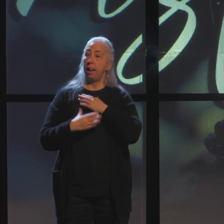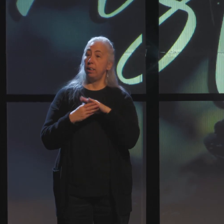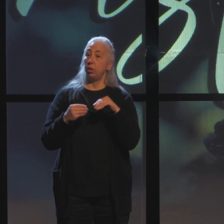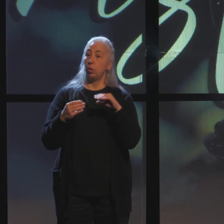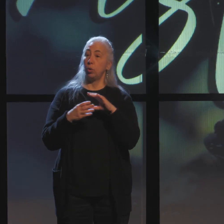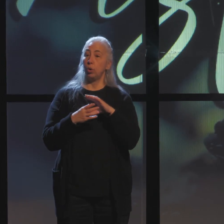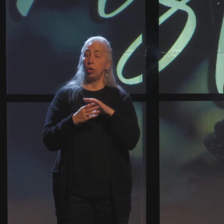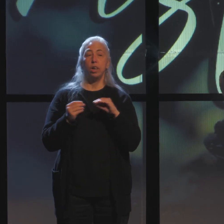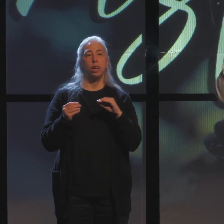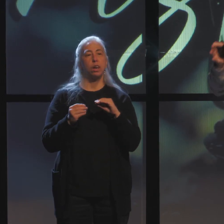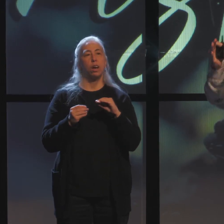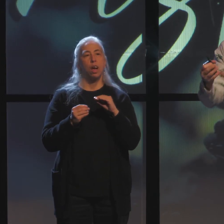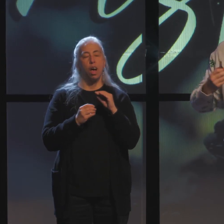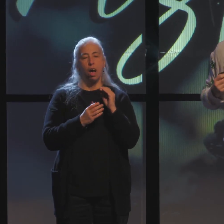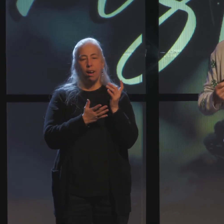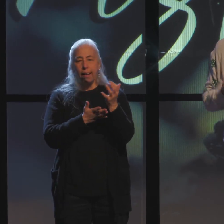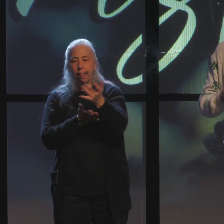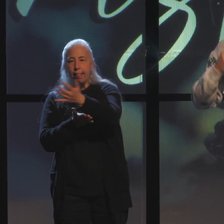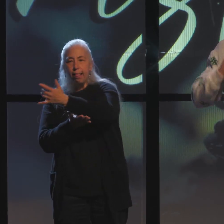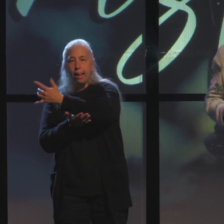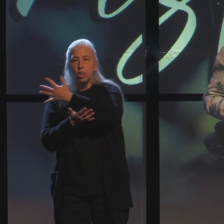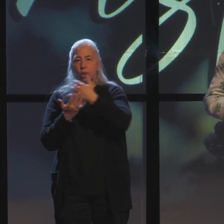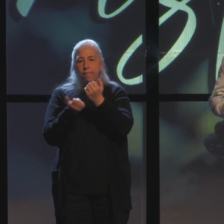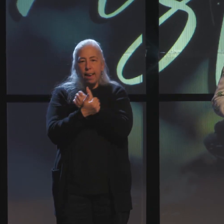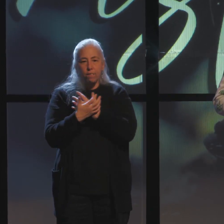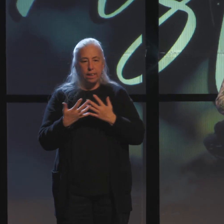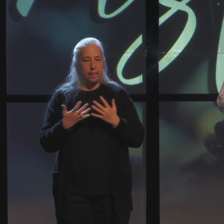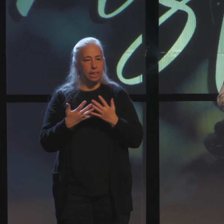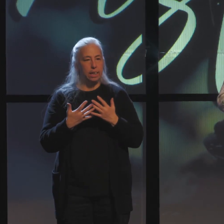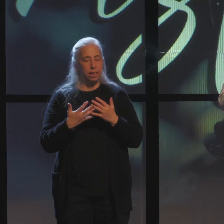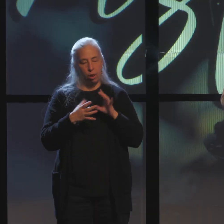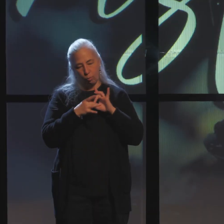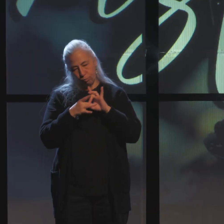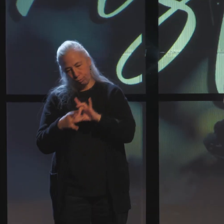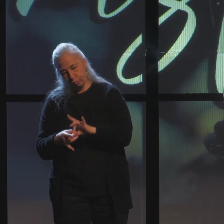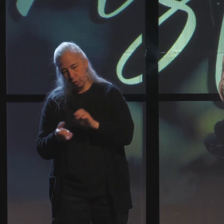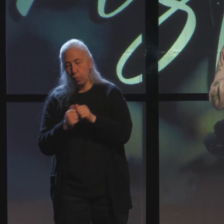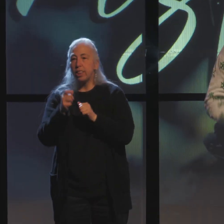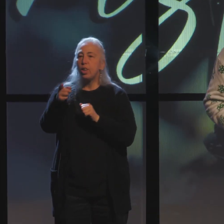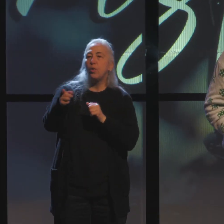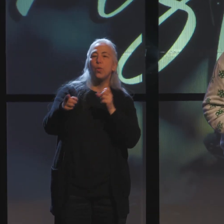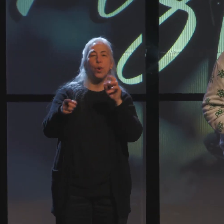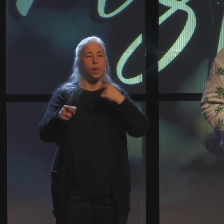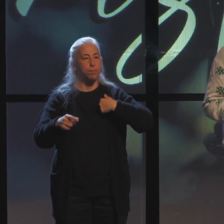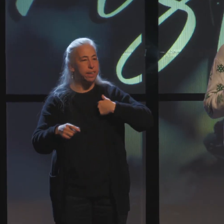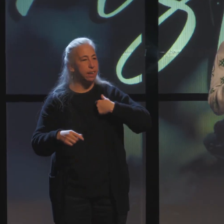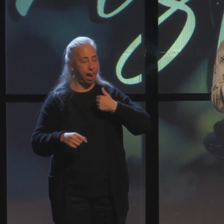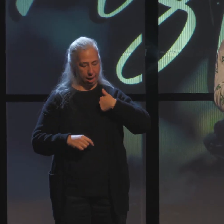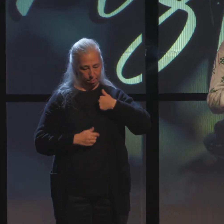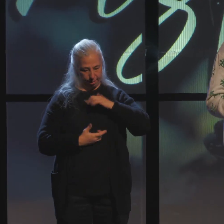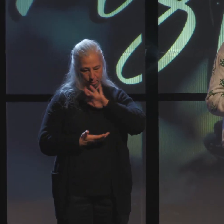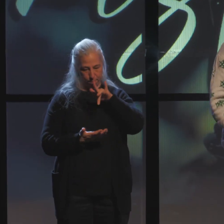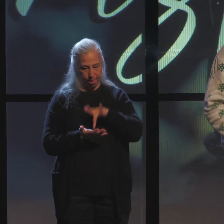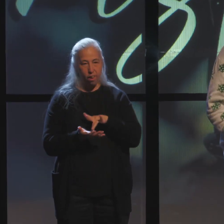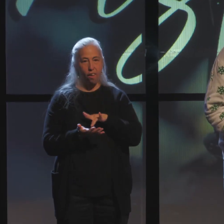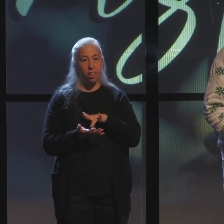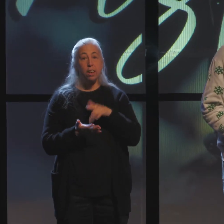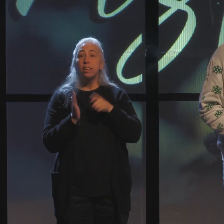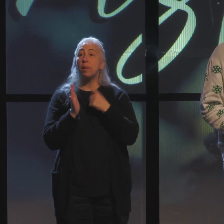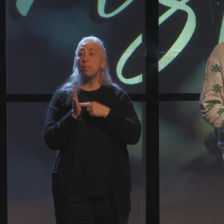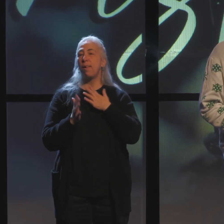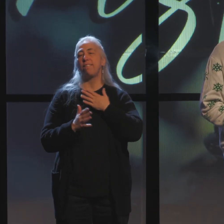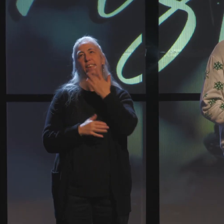of moments that make you, you. They make me, me. It's just me. I'm the center of it. And sometimes it's my favorite